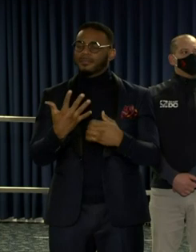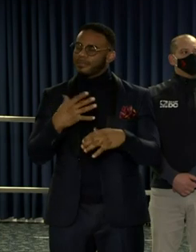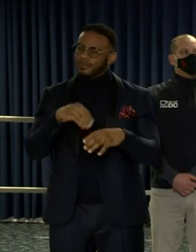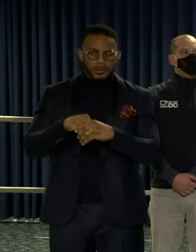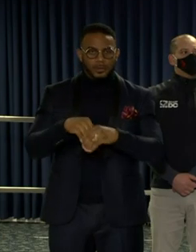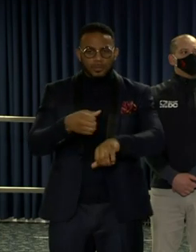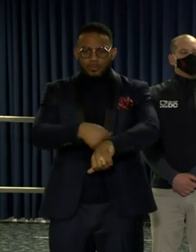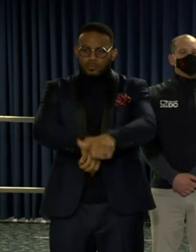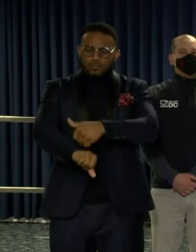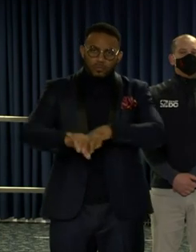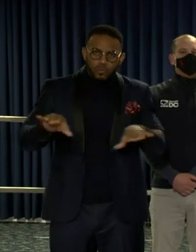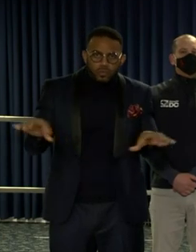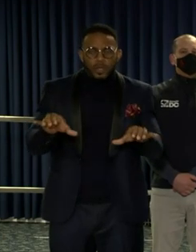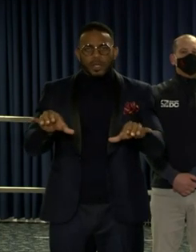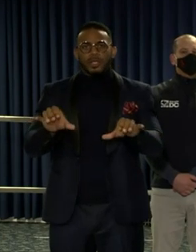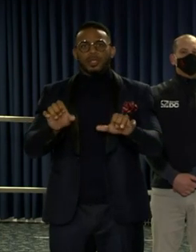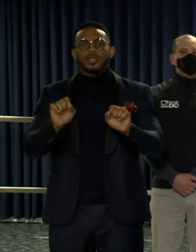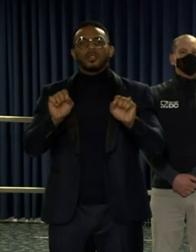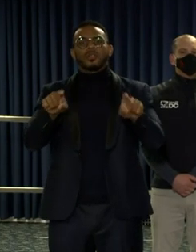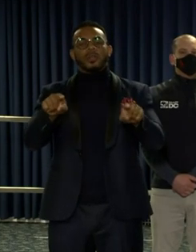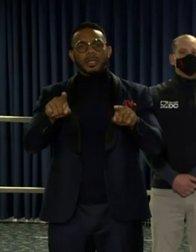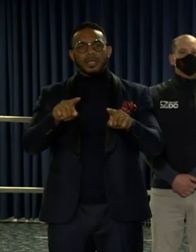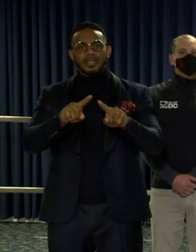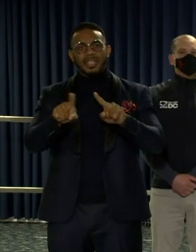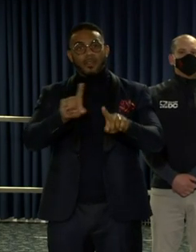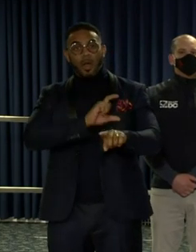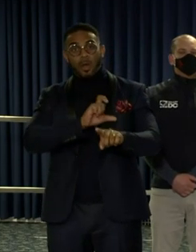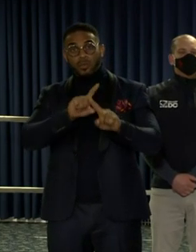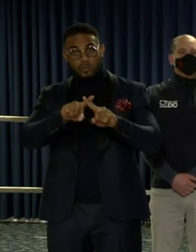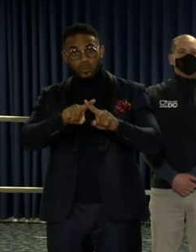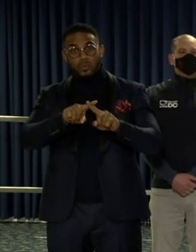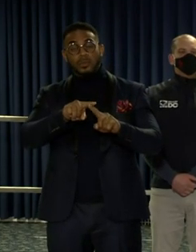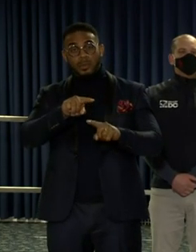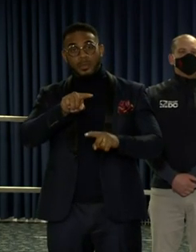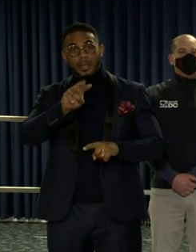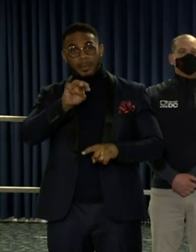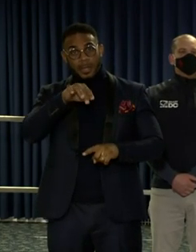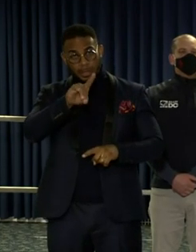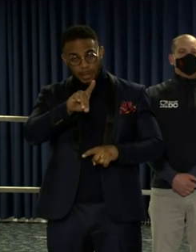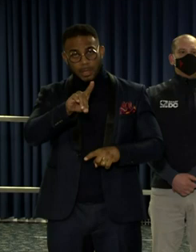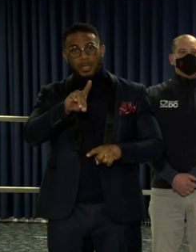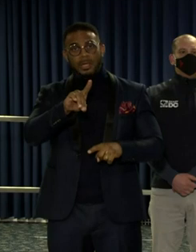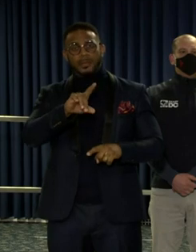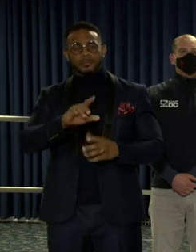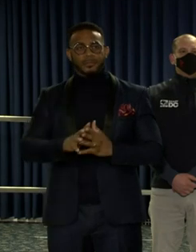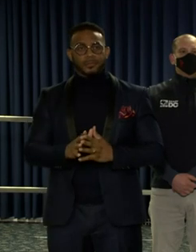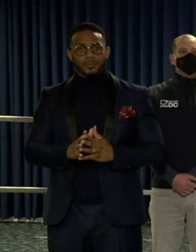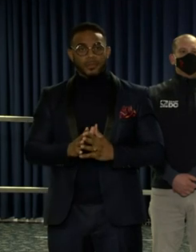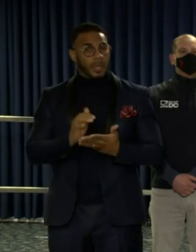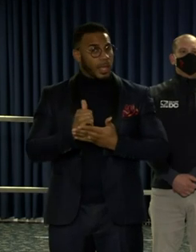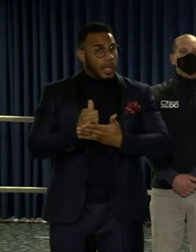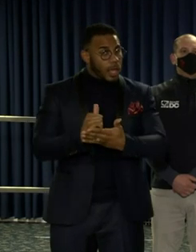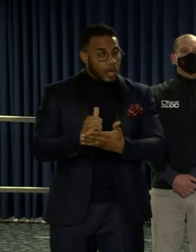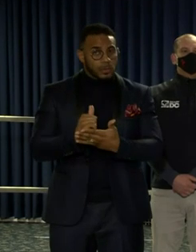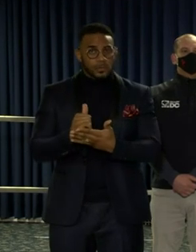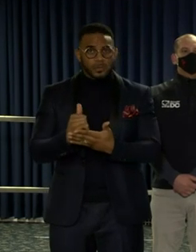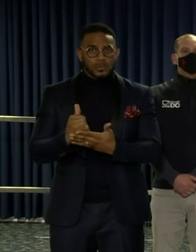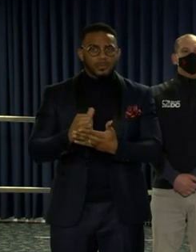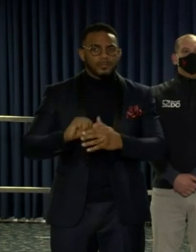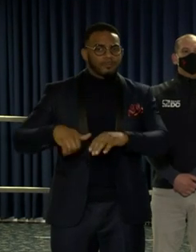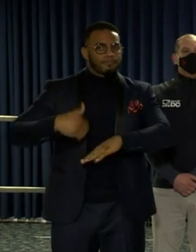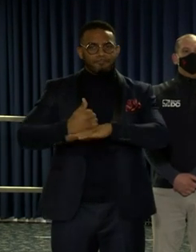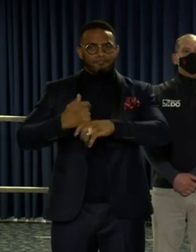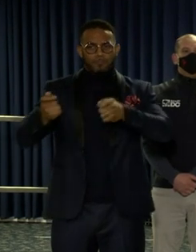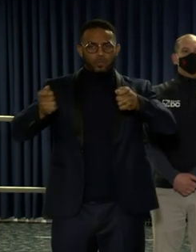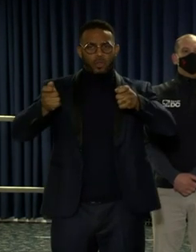to deploy officers to the Metropolitan Police Department to help regain control